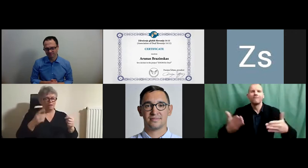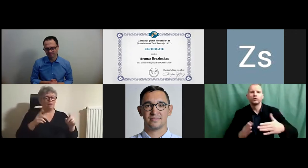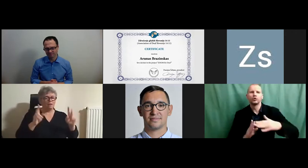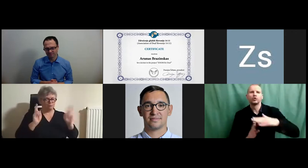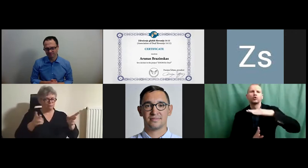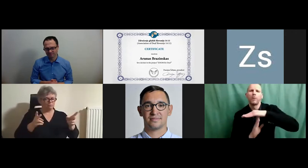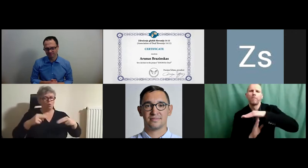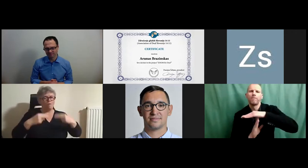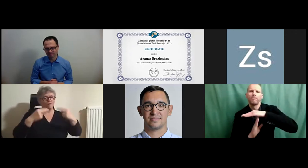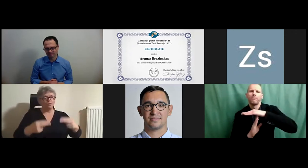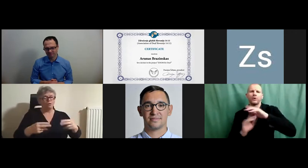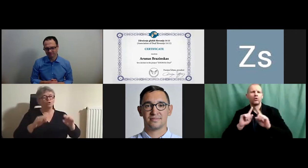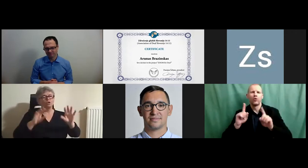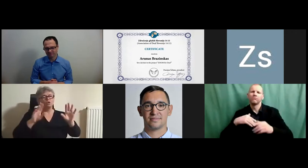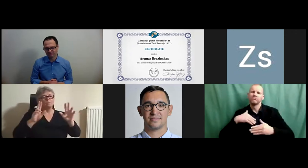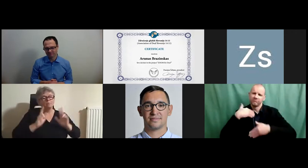interpreting